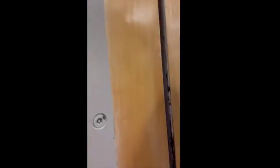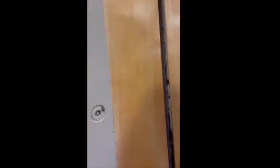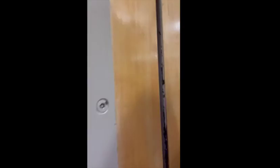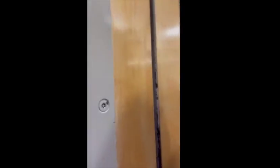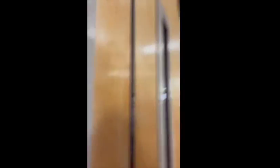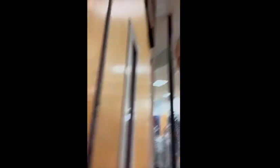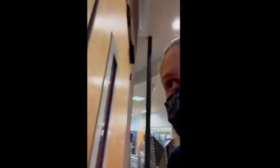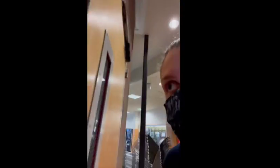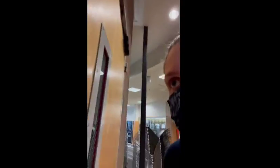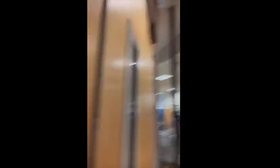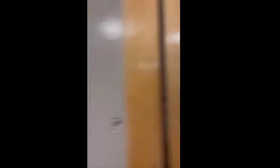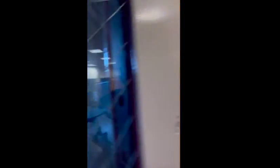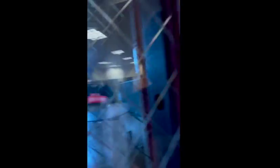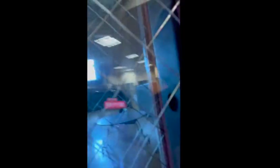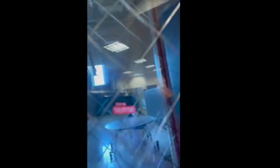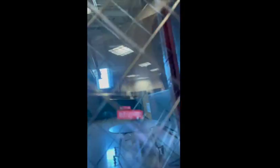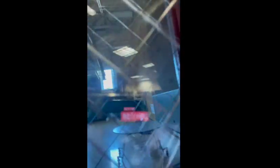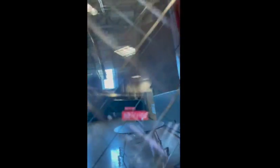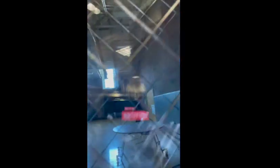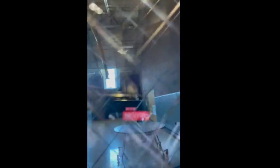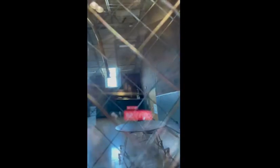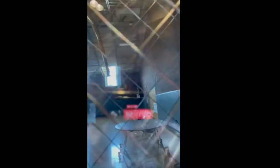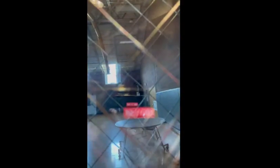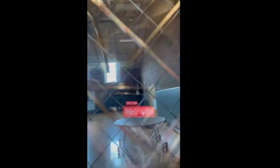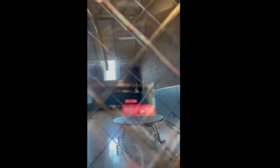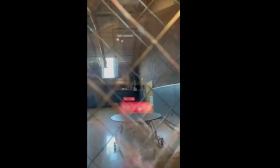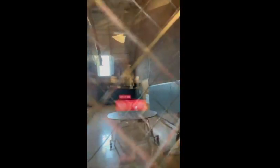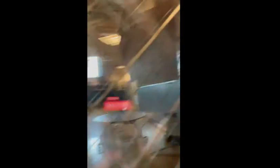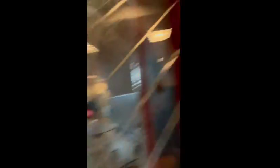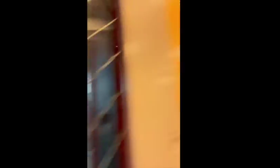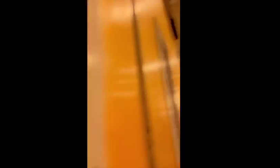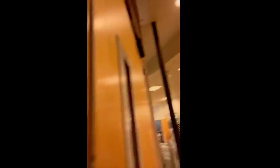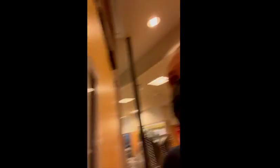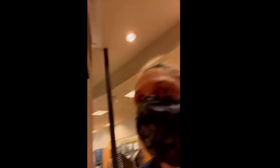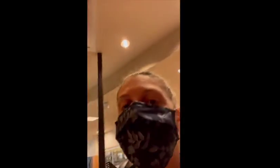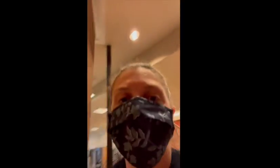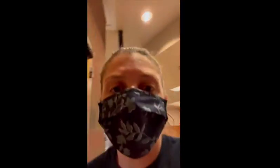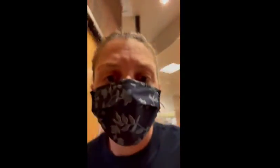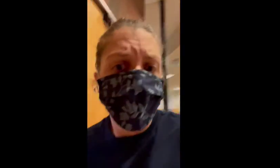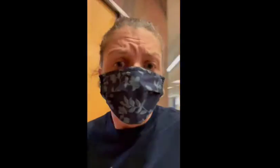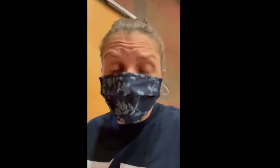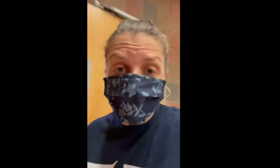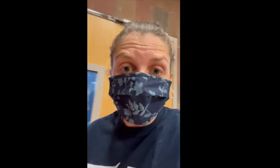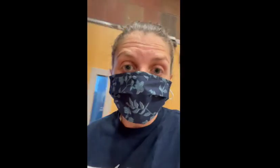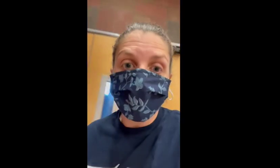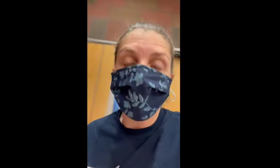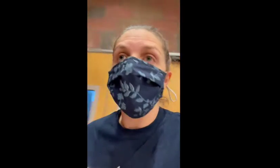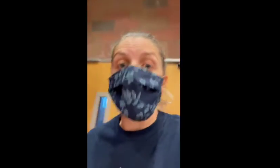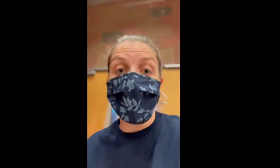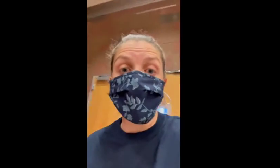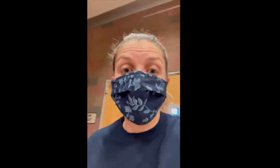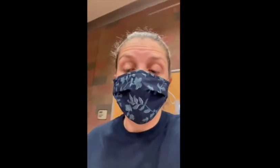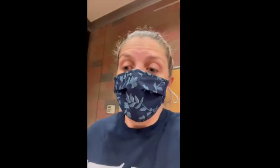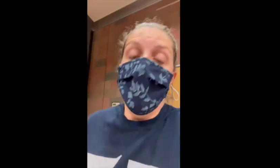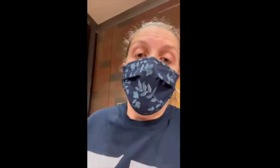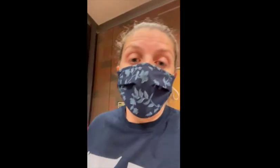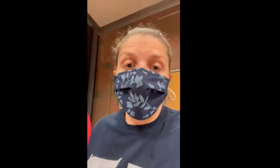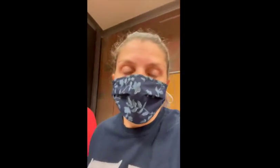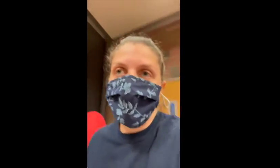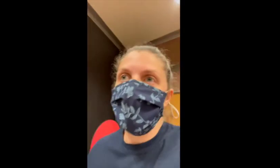these doors, we use that for PE classes, wrestling, dance, and in the spring,